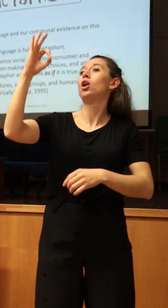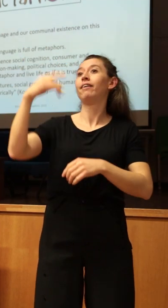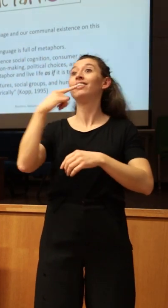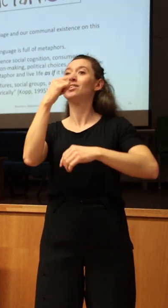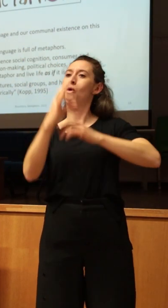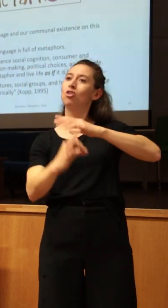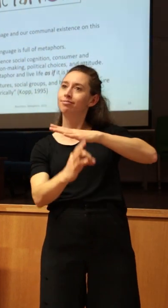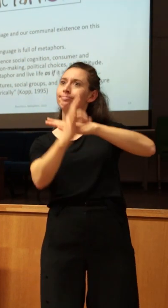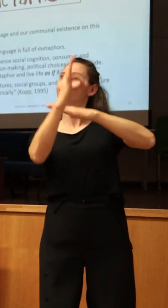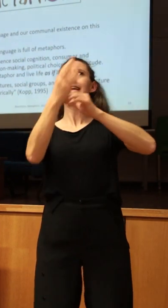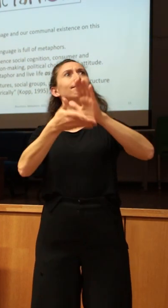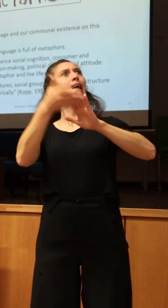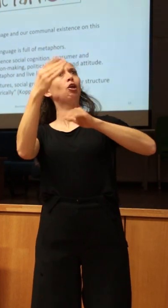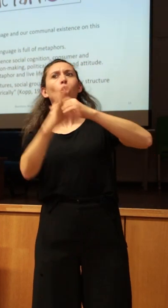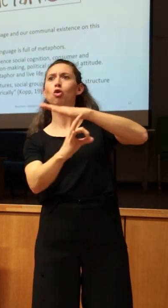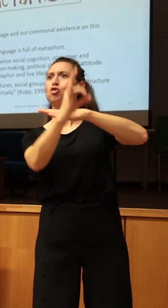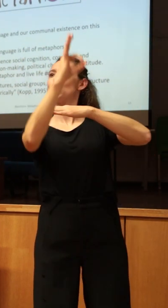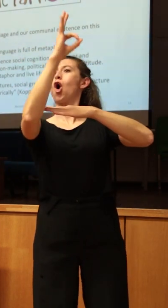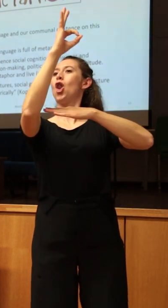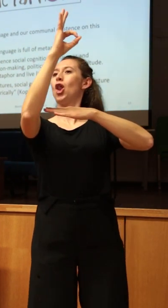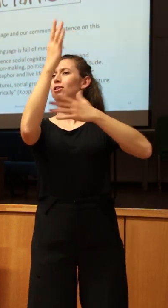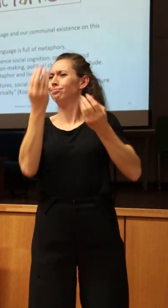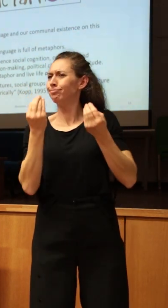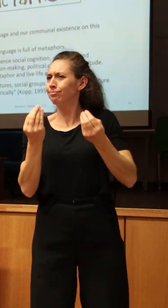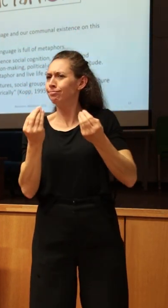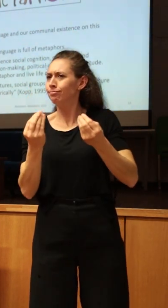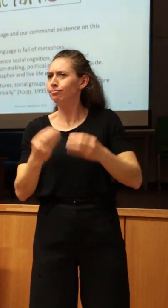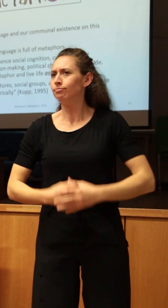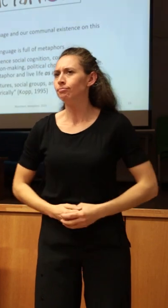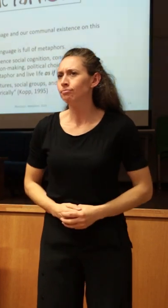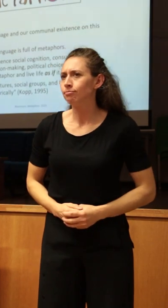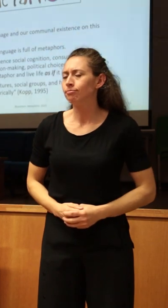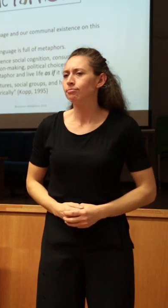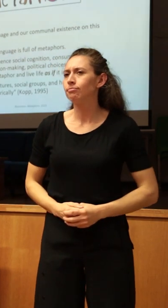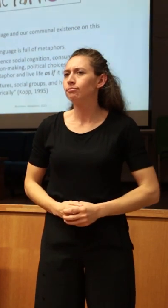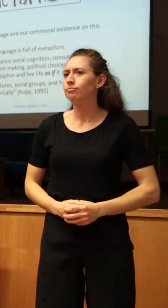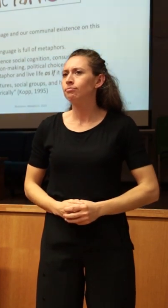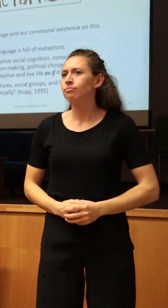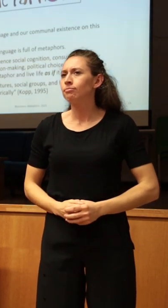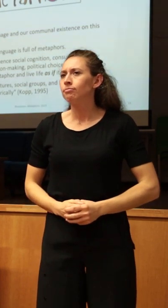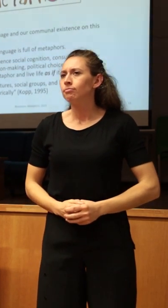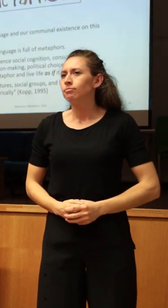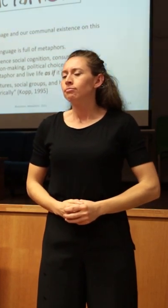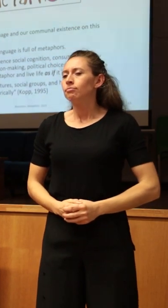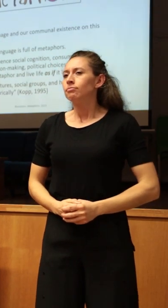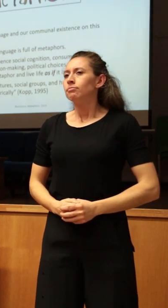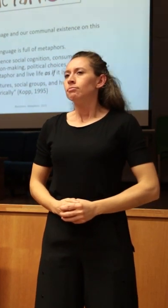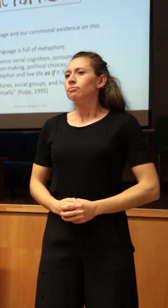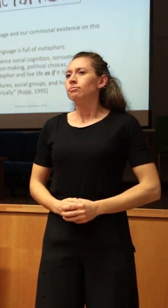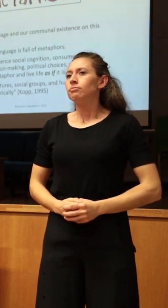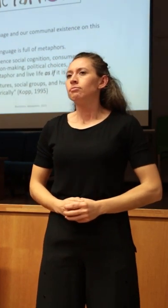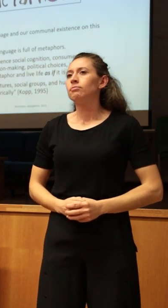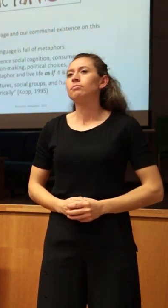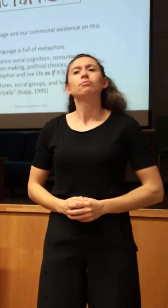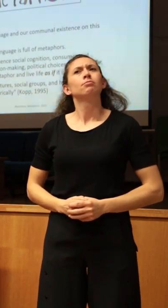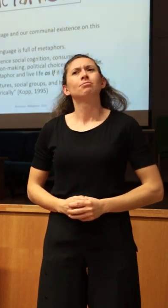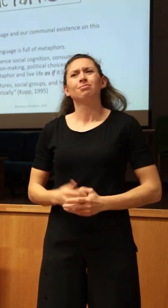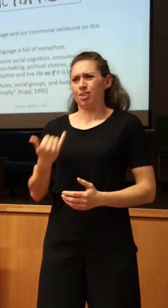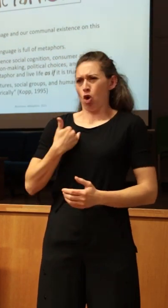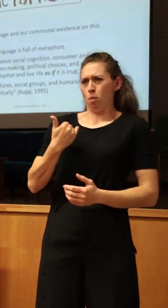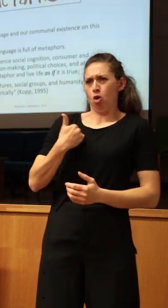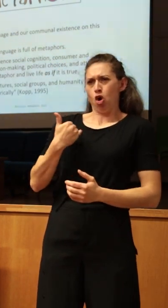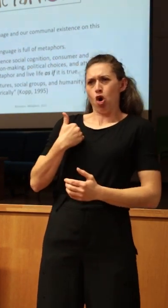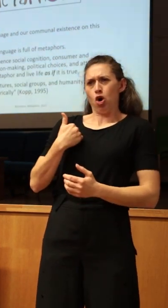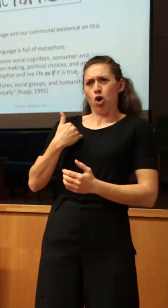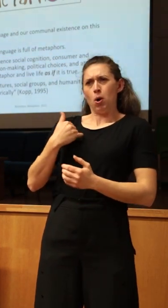Sale, salió el sol. The sol, yeah, the sol came out. It's like, so it came out. So where did it come out? What is it? What happens? Like, does it have? Como el sol tiene pies